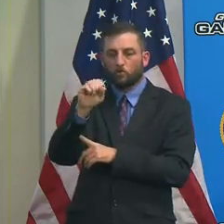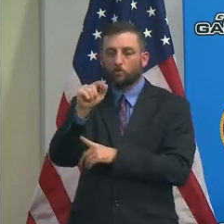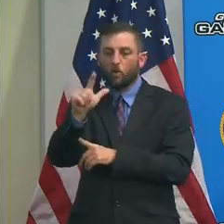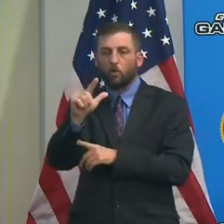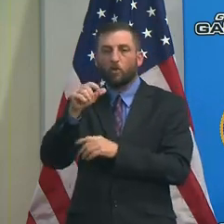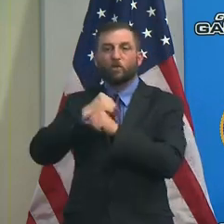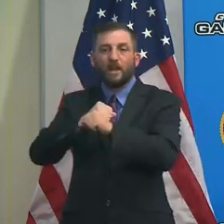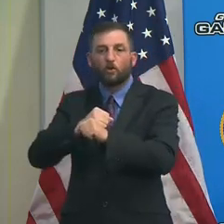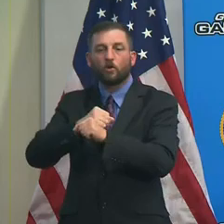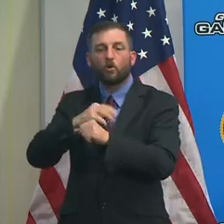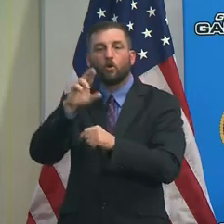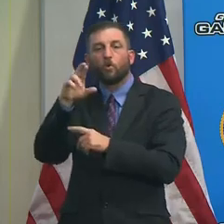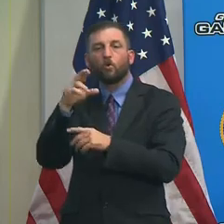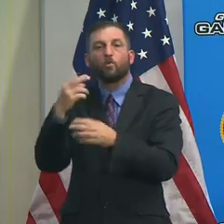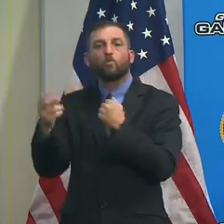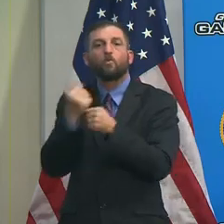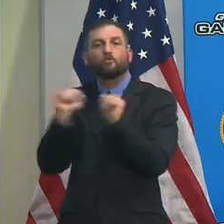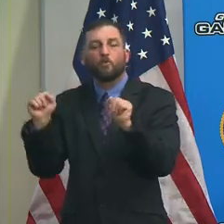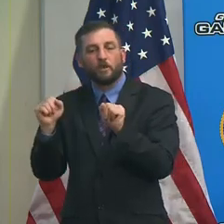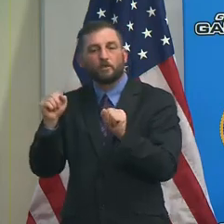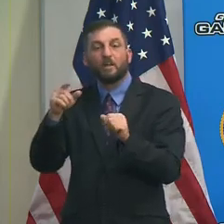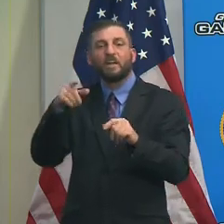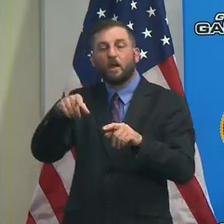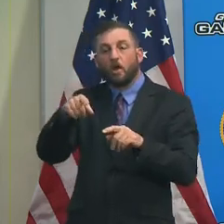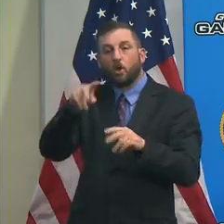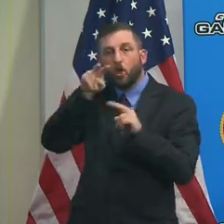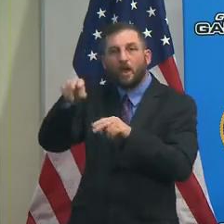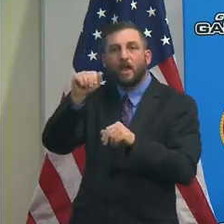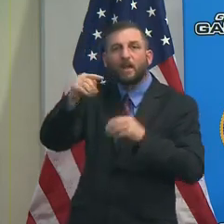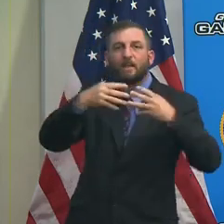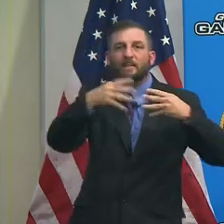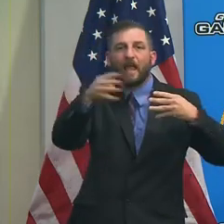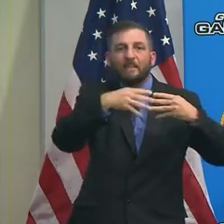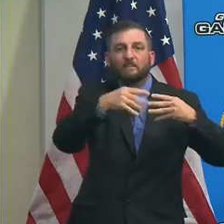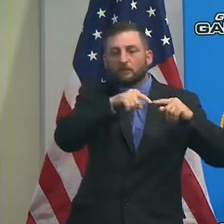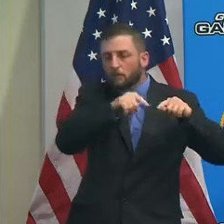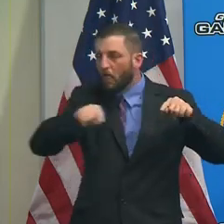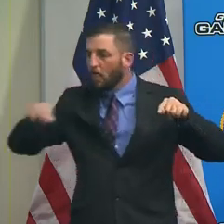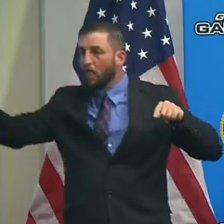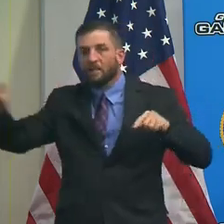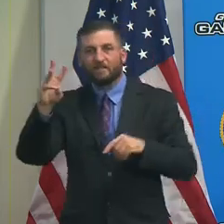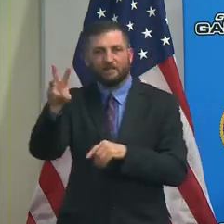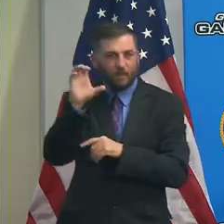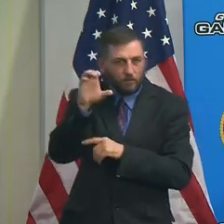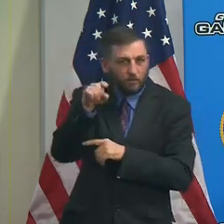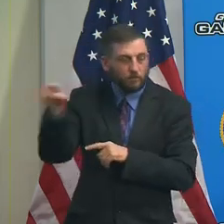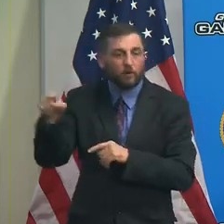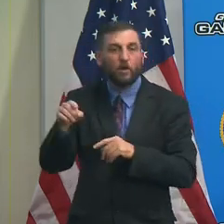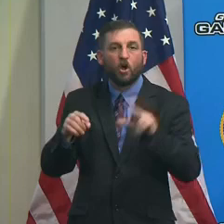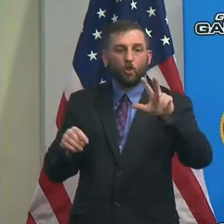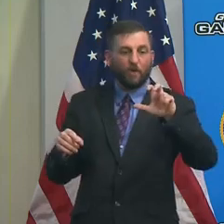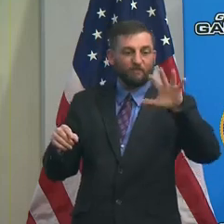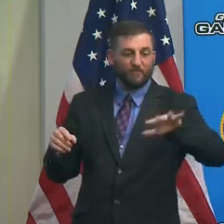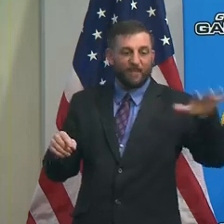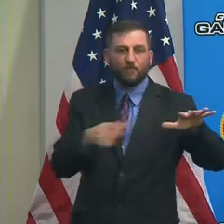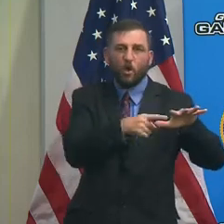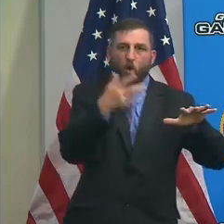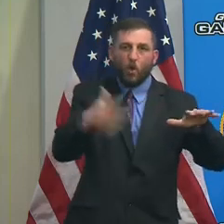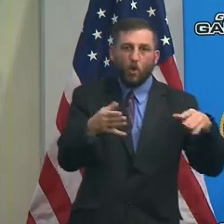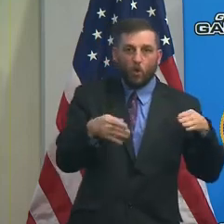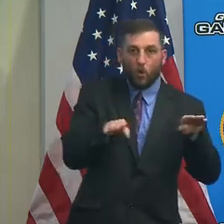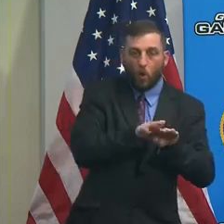tracking 689 gates across the coastal zone, 355 of which are now closed. That is up